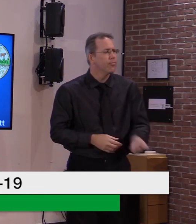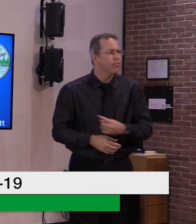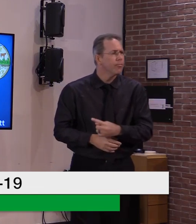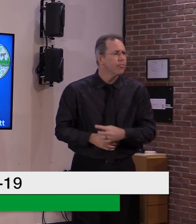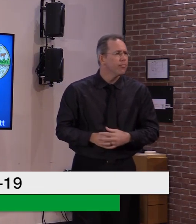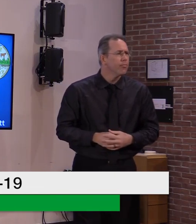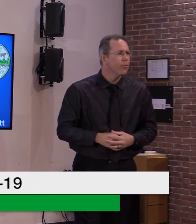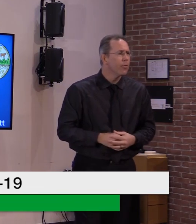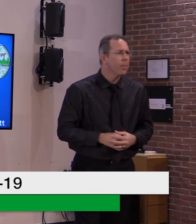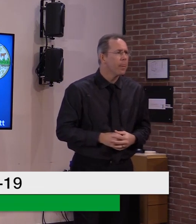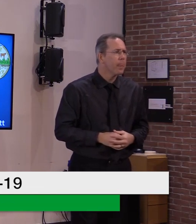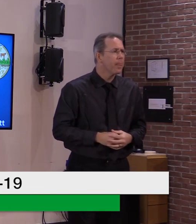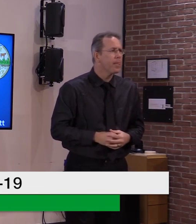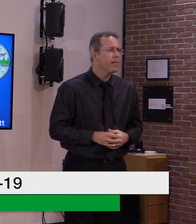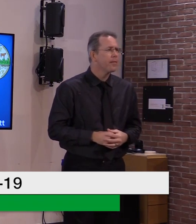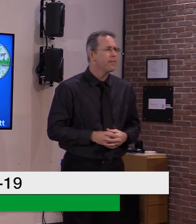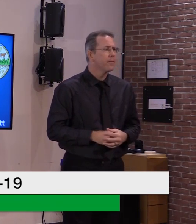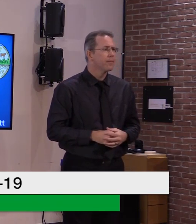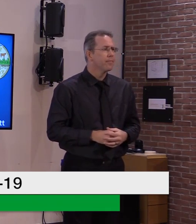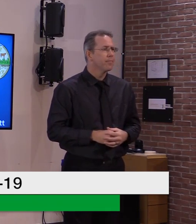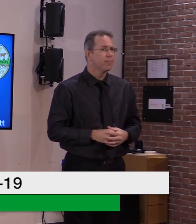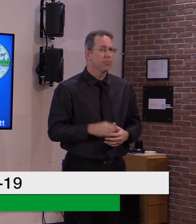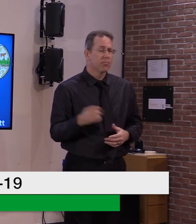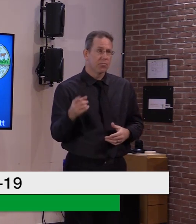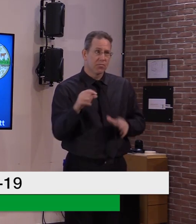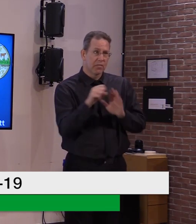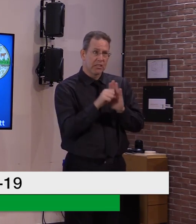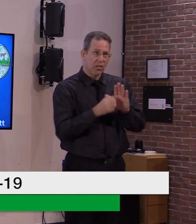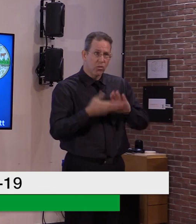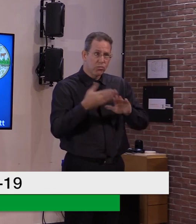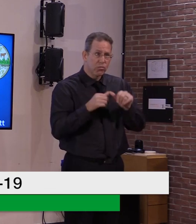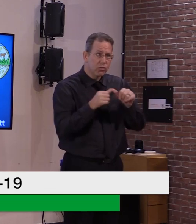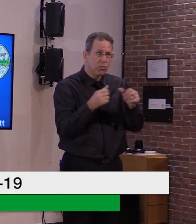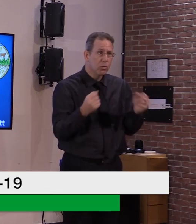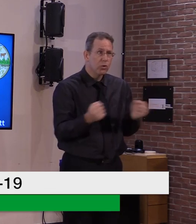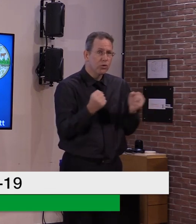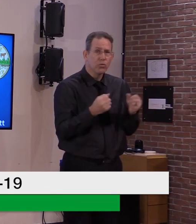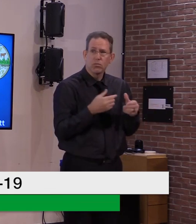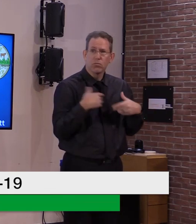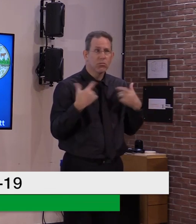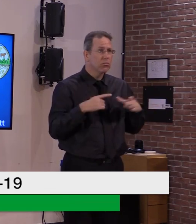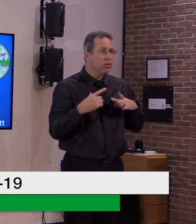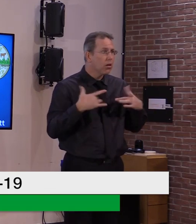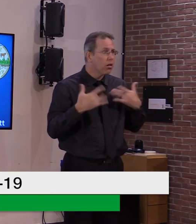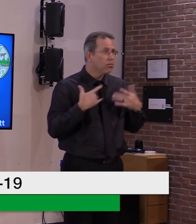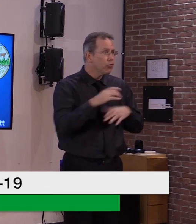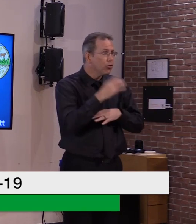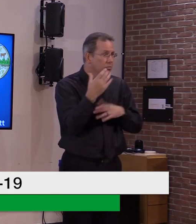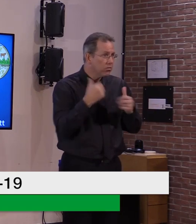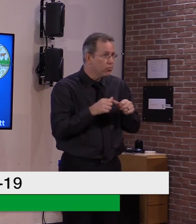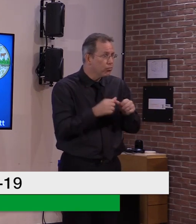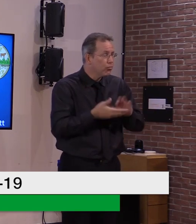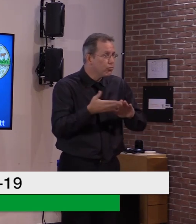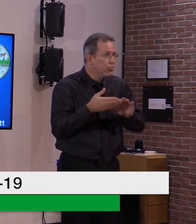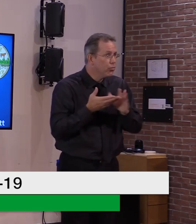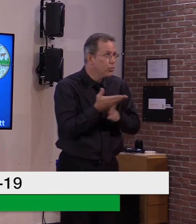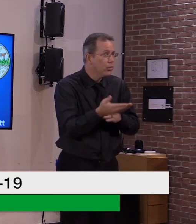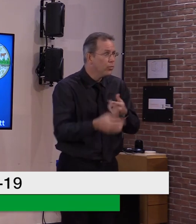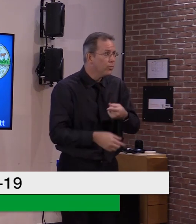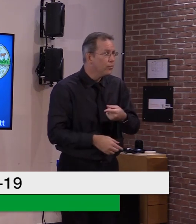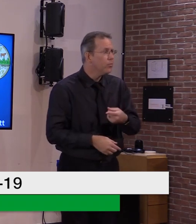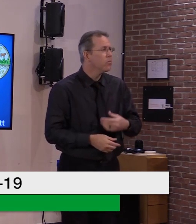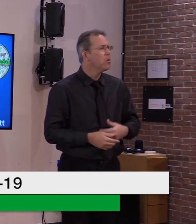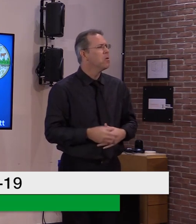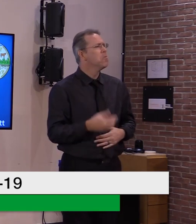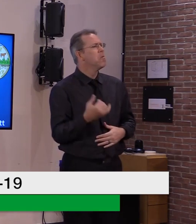yeah i think certainly for the next couple of weeks you know we're watching very closely um you know how the case counts go but you know with the prospect of other